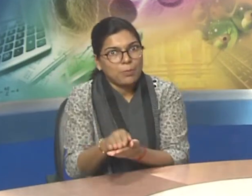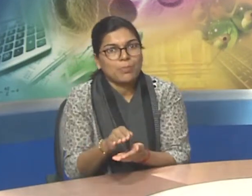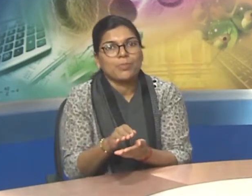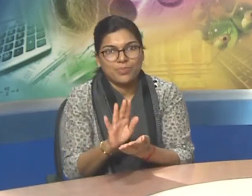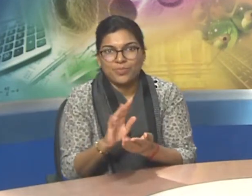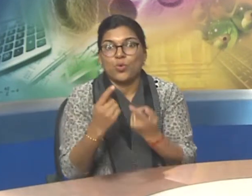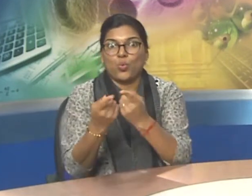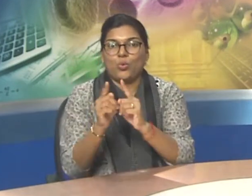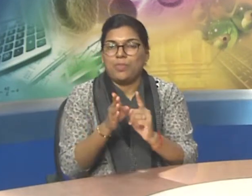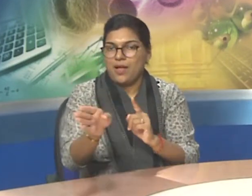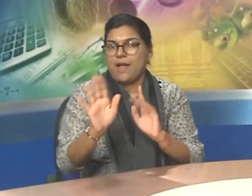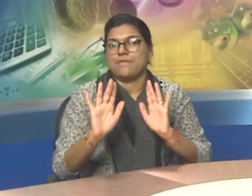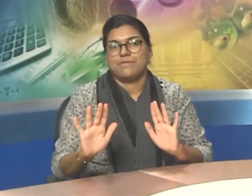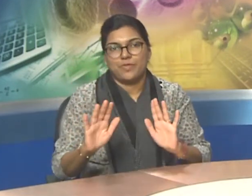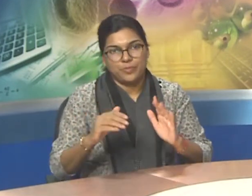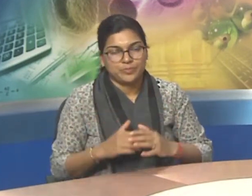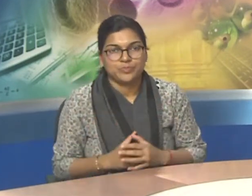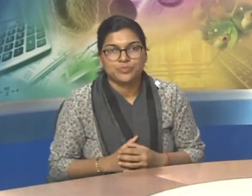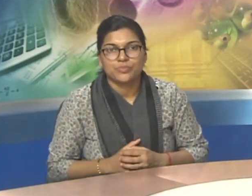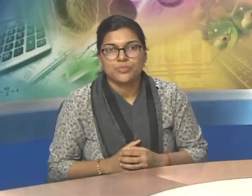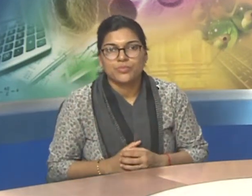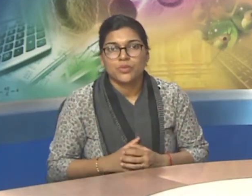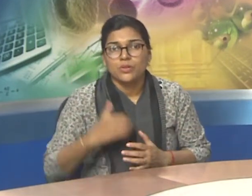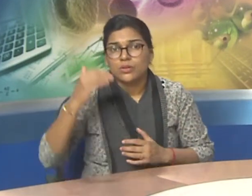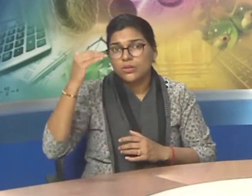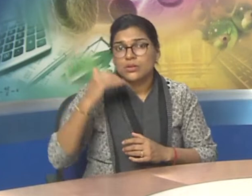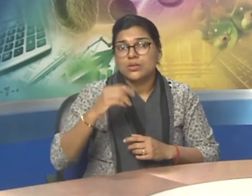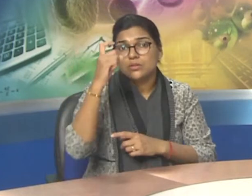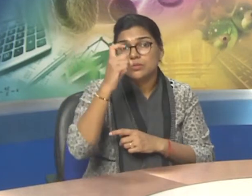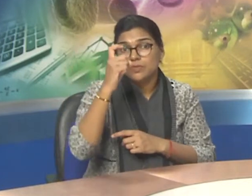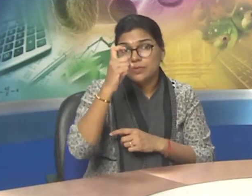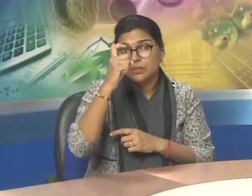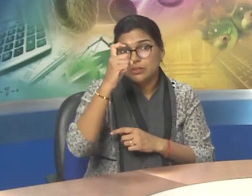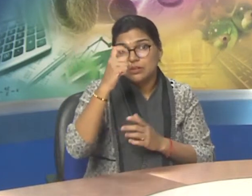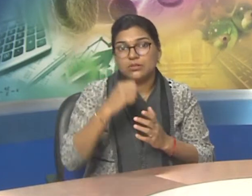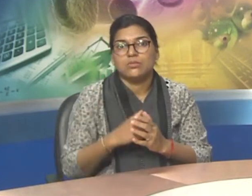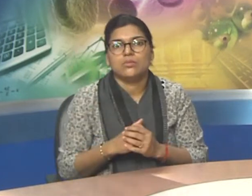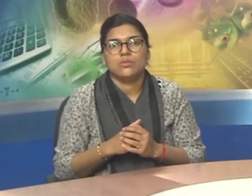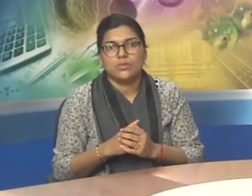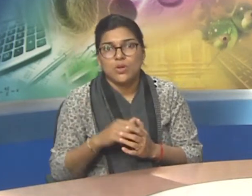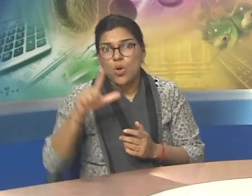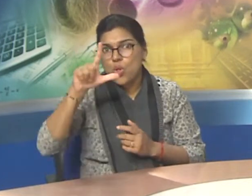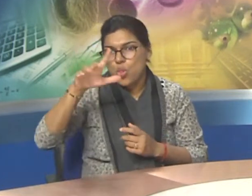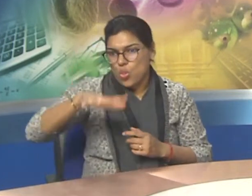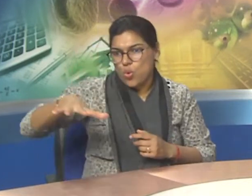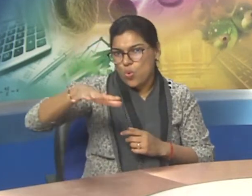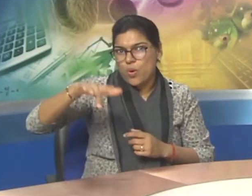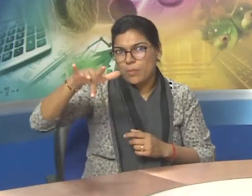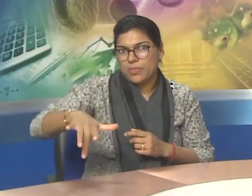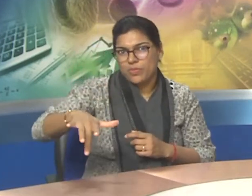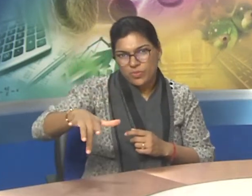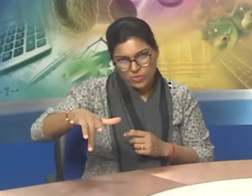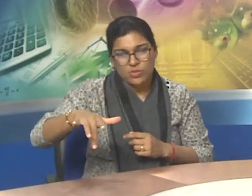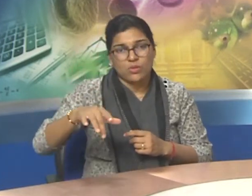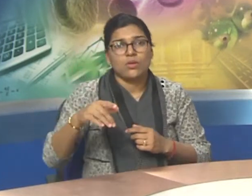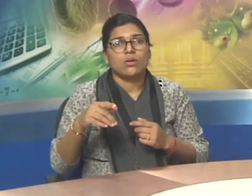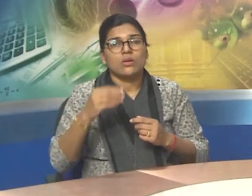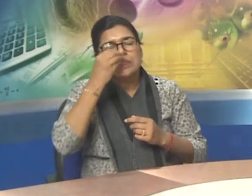which room. So according to the room, they have particular subjects are kept there. The next